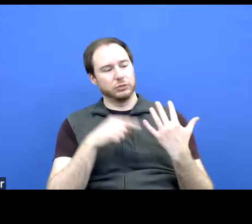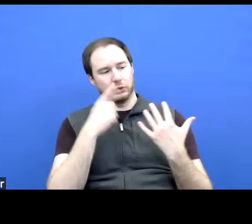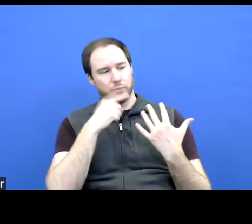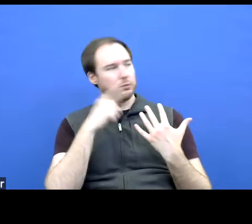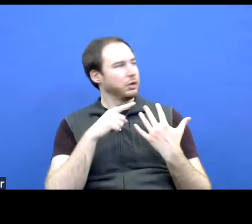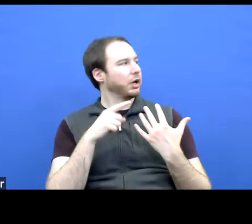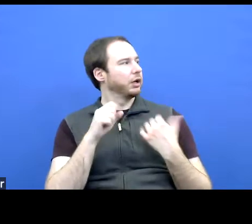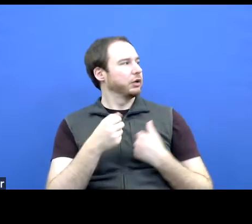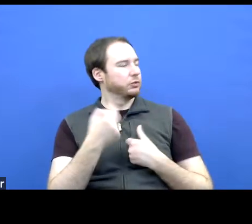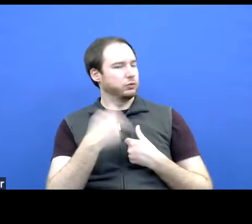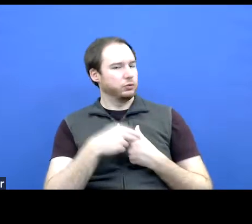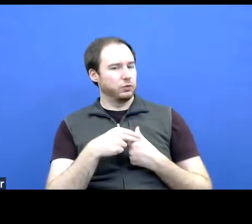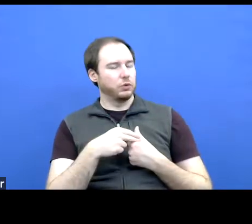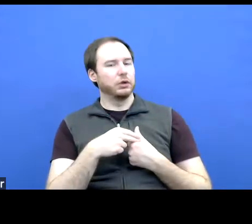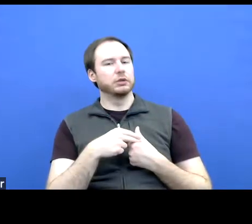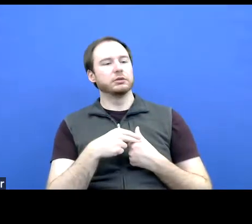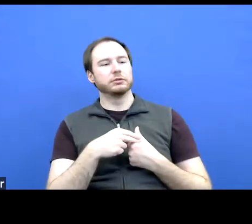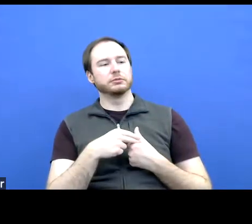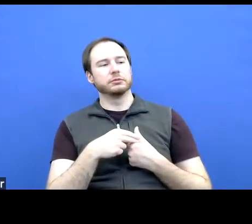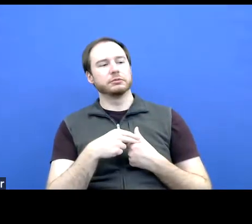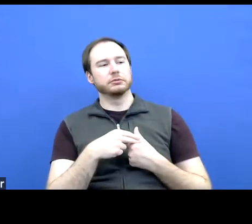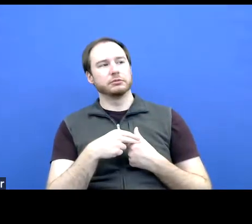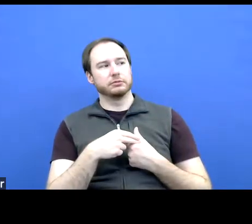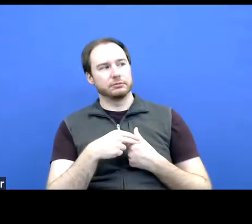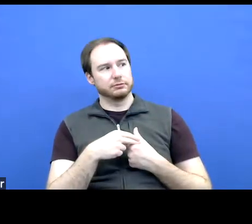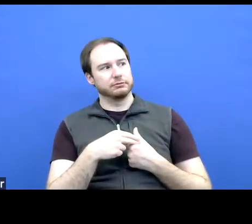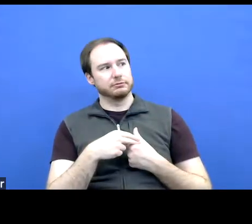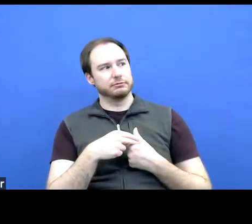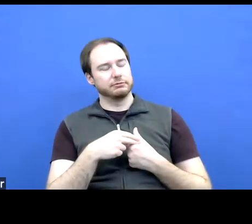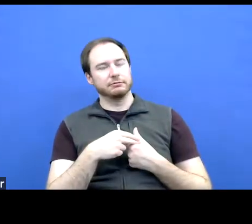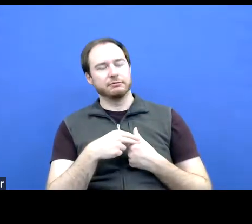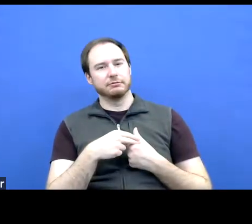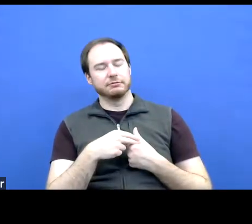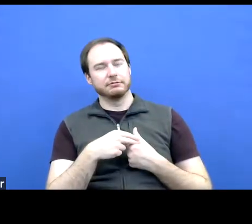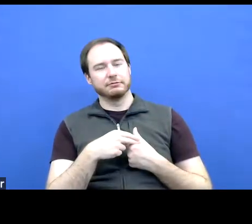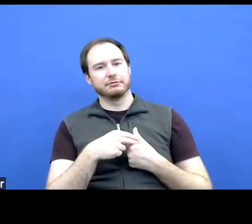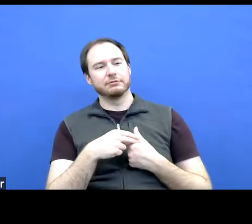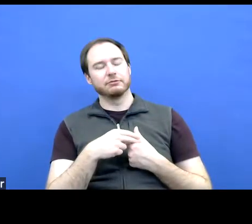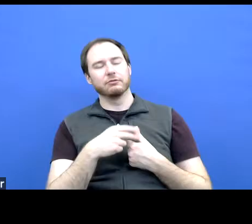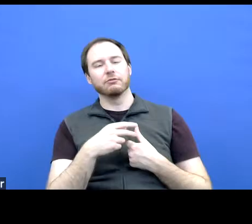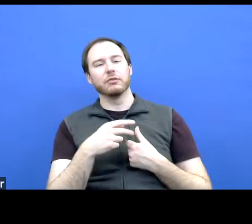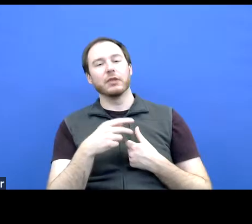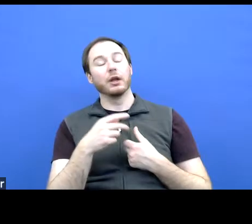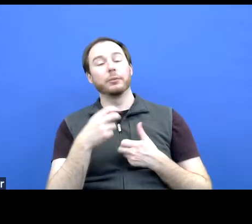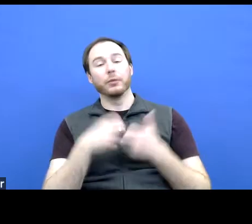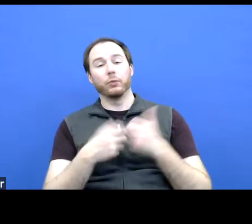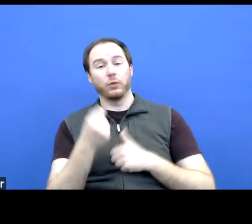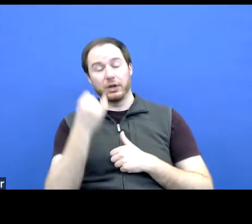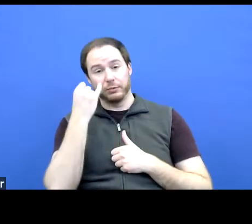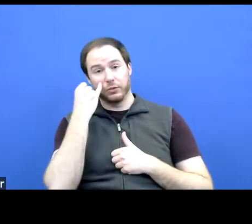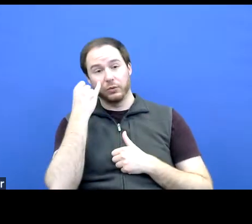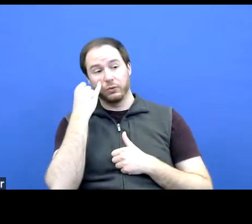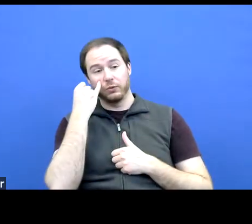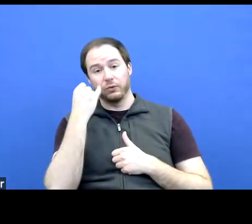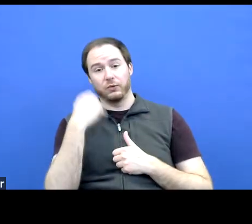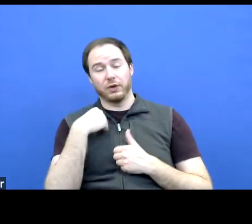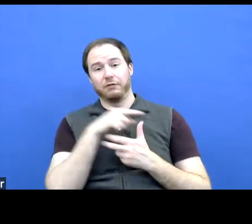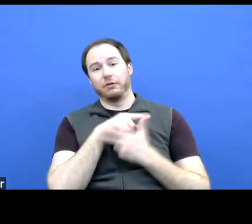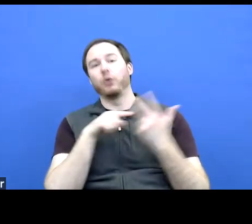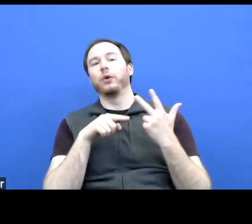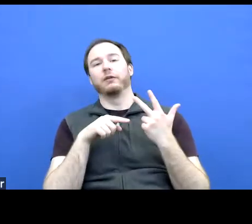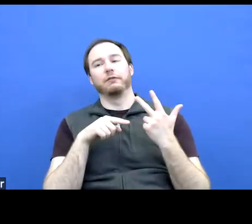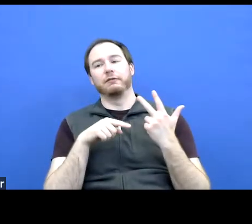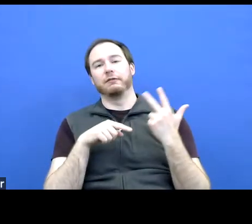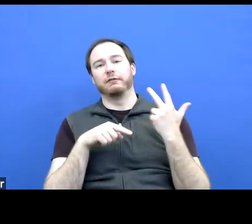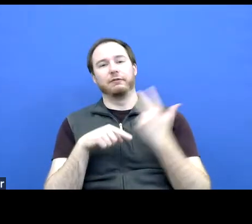members wants to provide an additional voice. The issue is if we have 3 of us